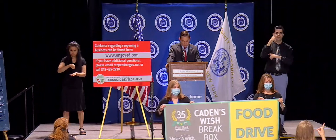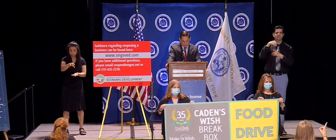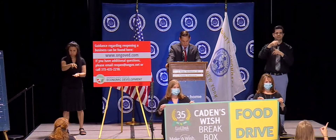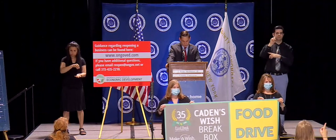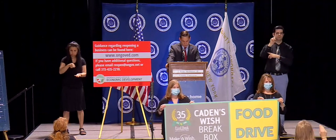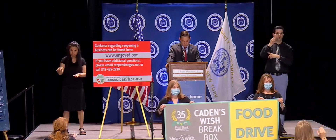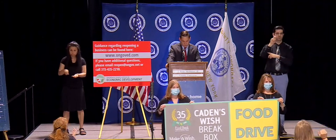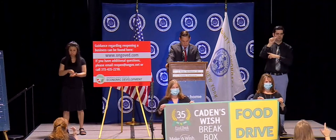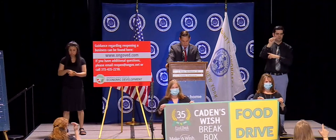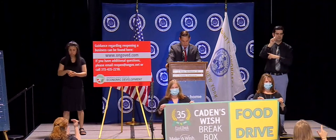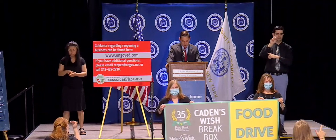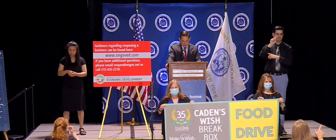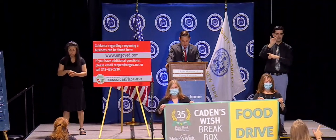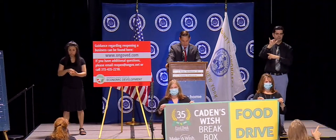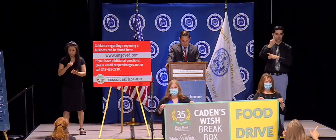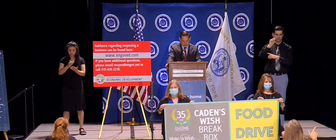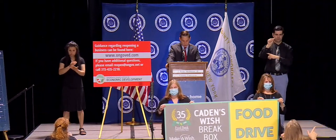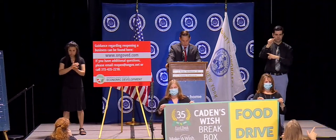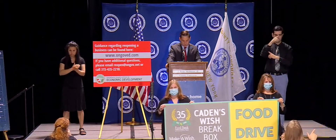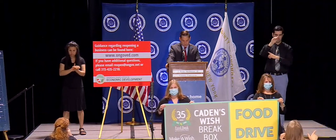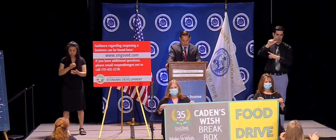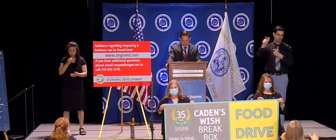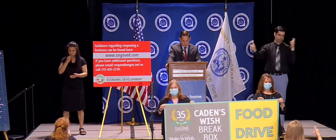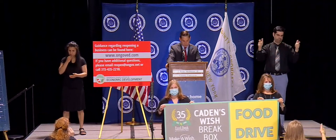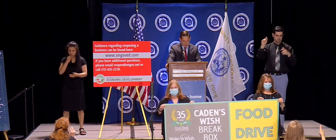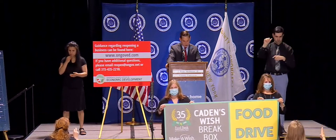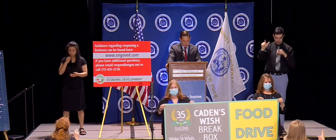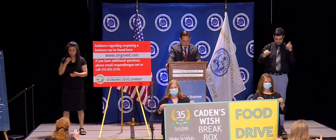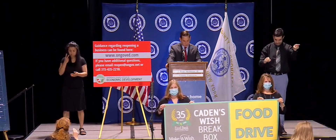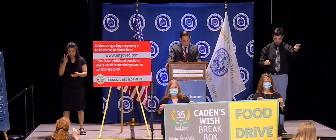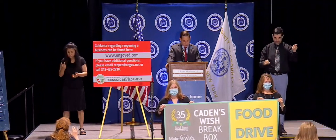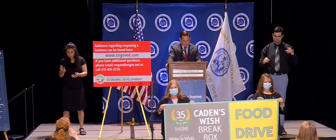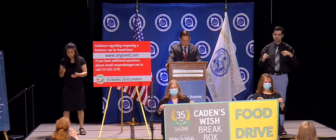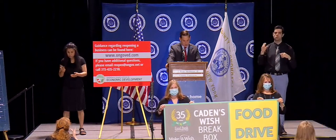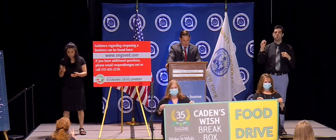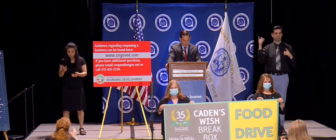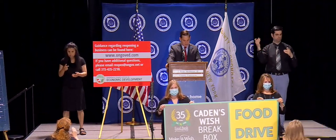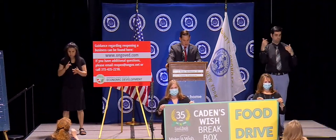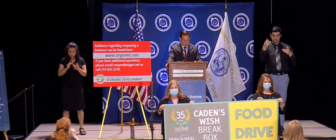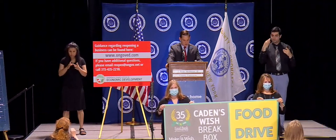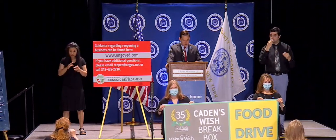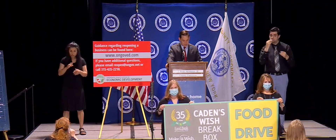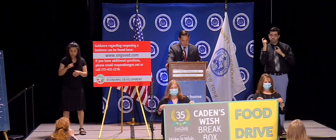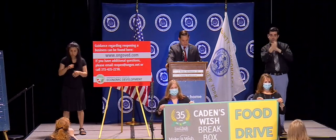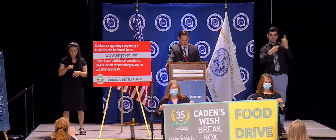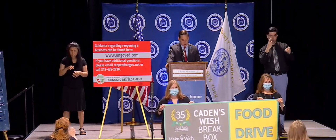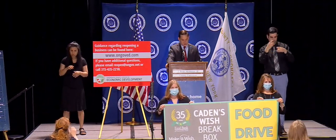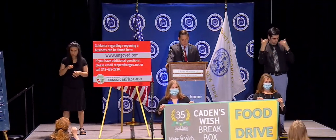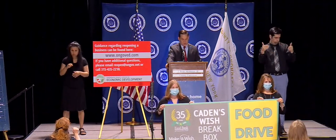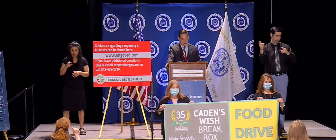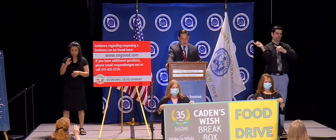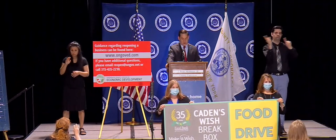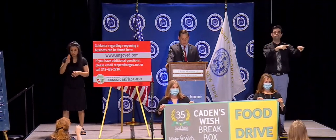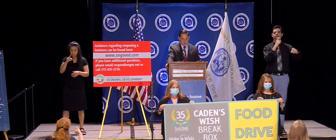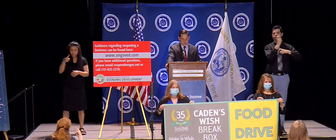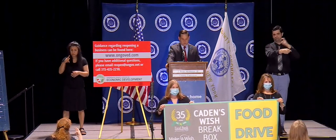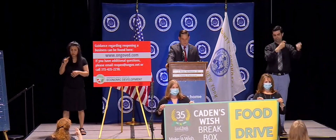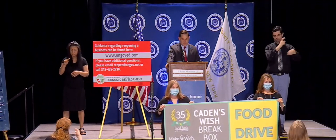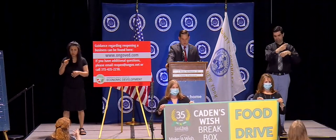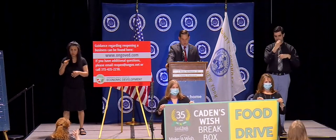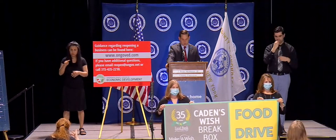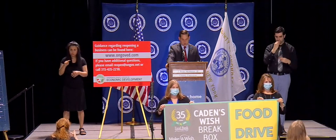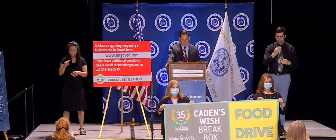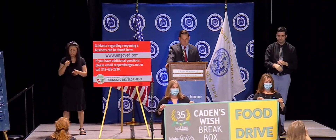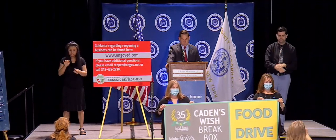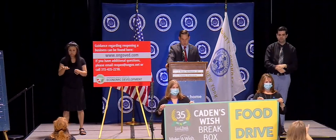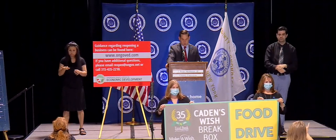looking for on the Make-A-Wish Facebook page, as well as additional details. So please mark your calendars for